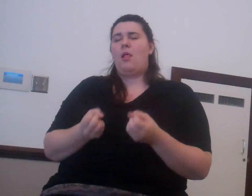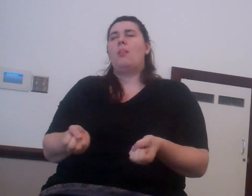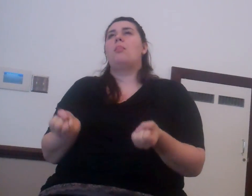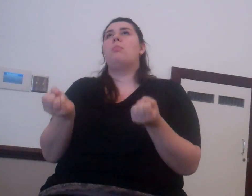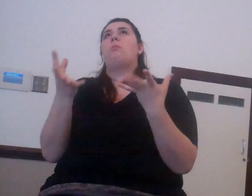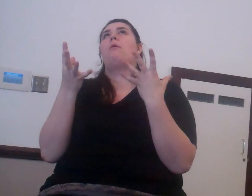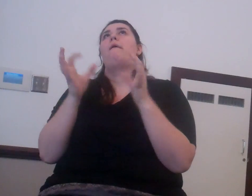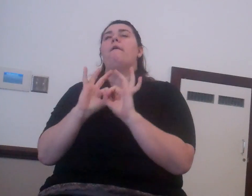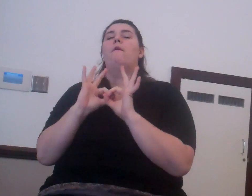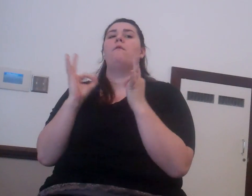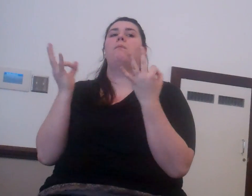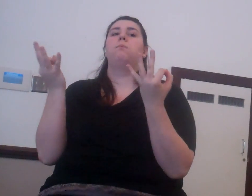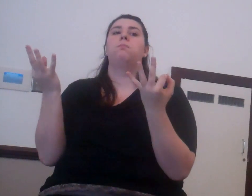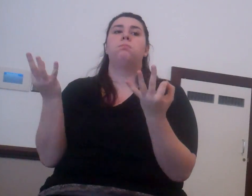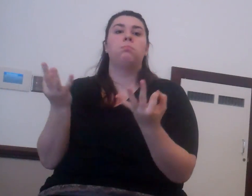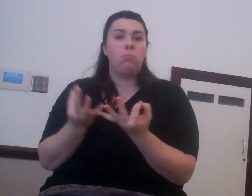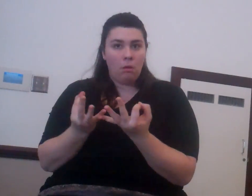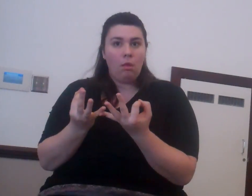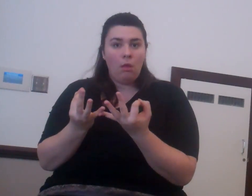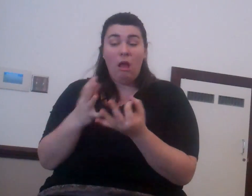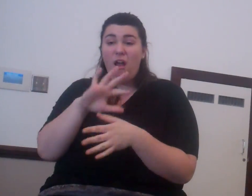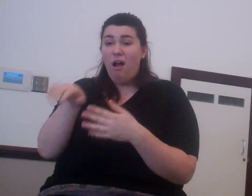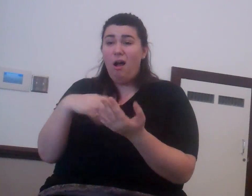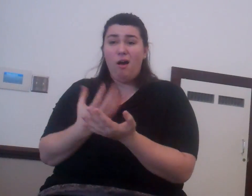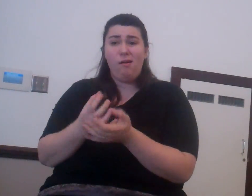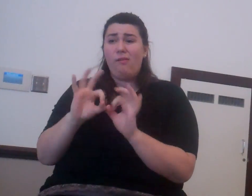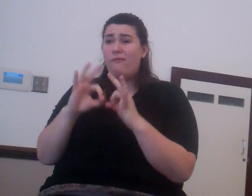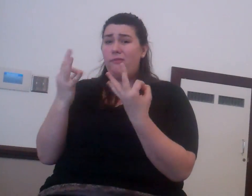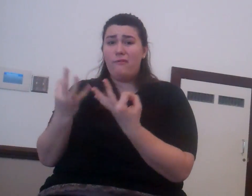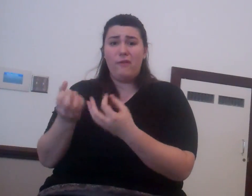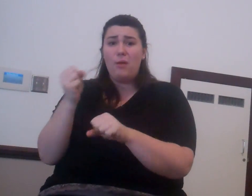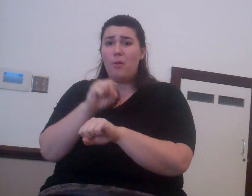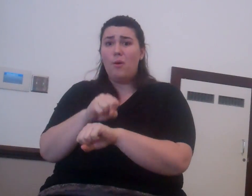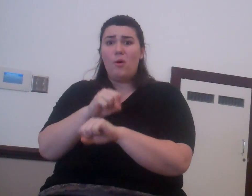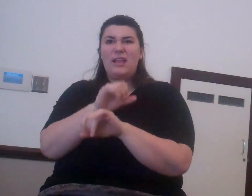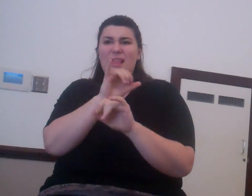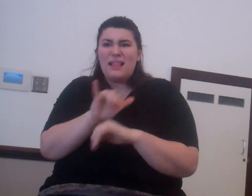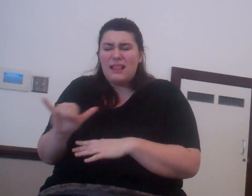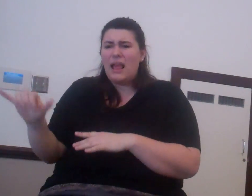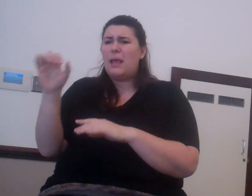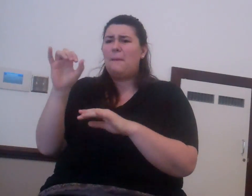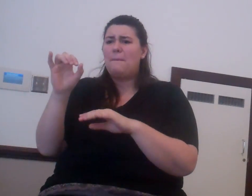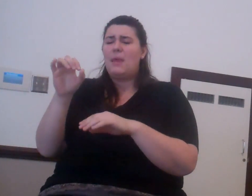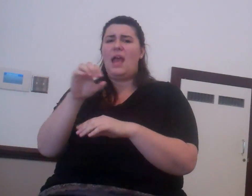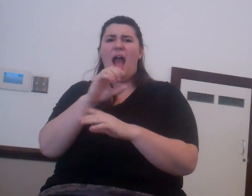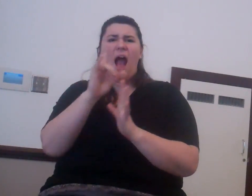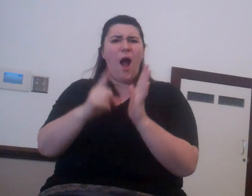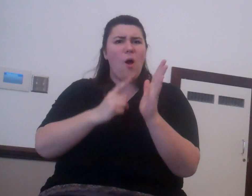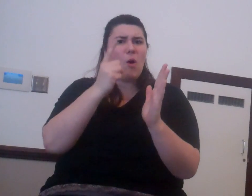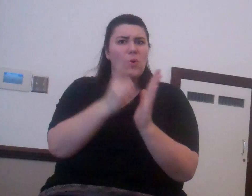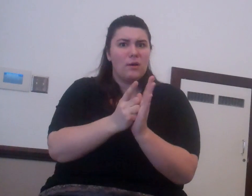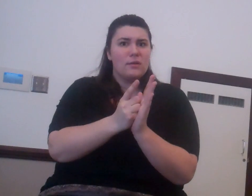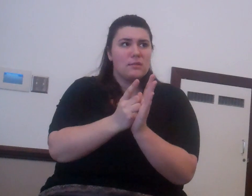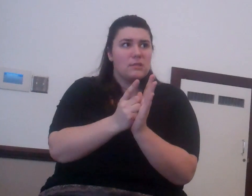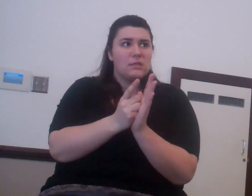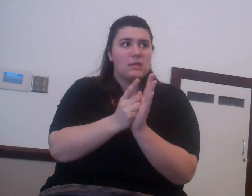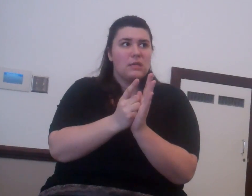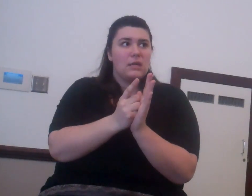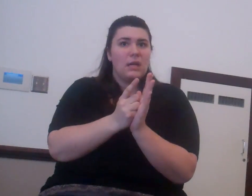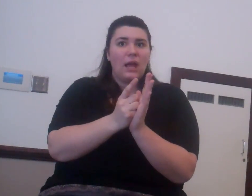same shift. And I mean, I guess it's good because it's like a family unit, but it's kind of awkward at the same time. There's like an ex-romance and a current romance. And